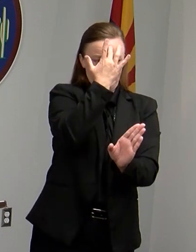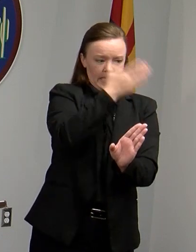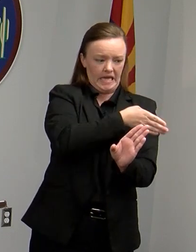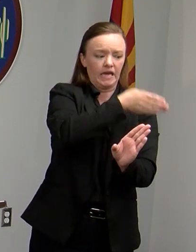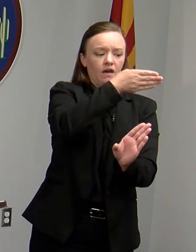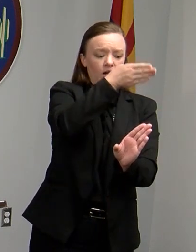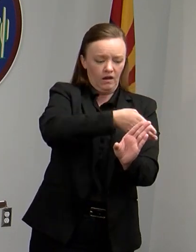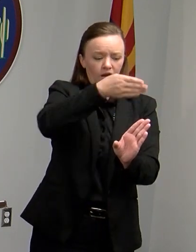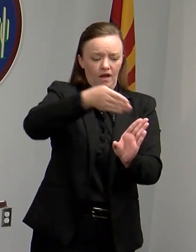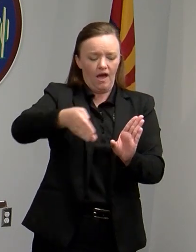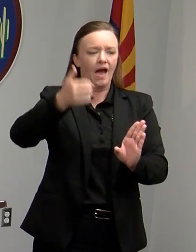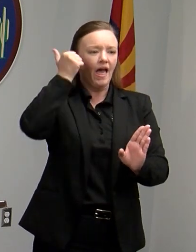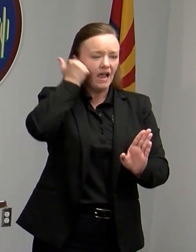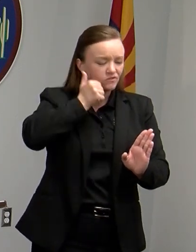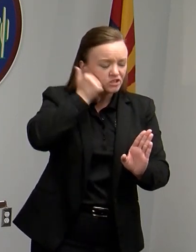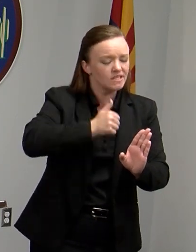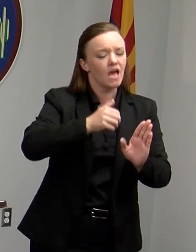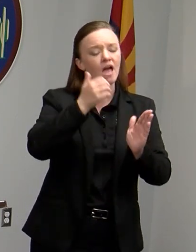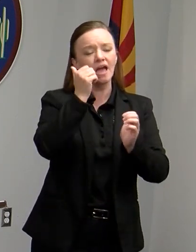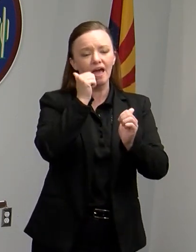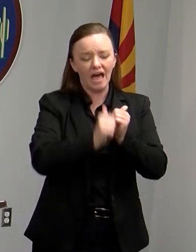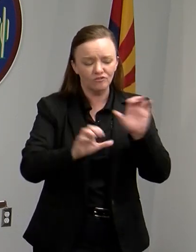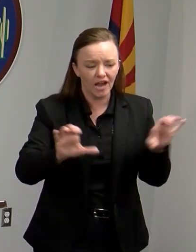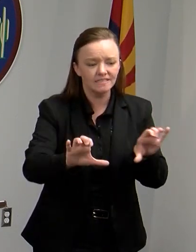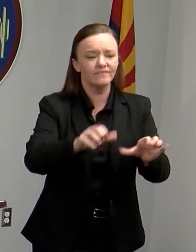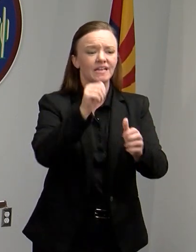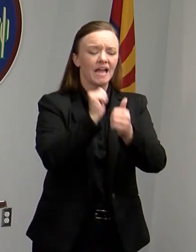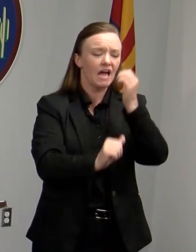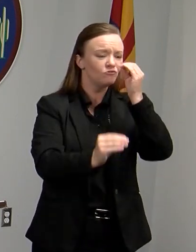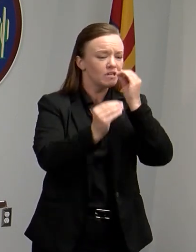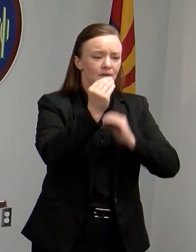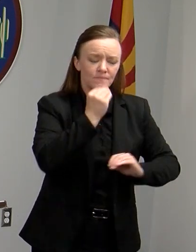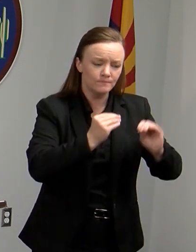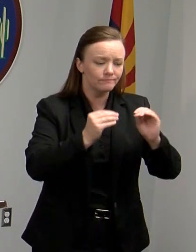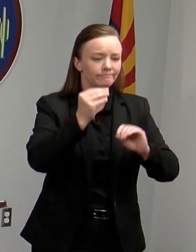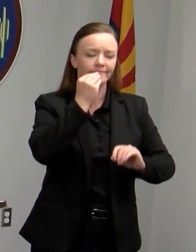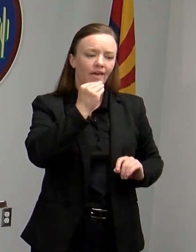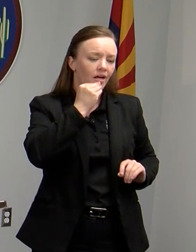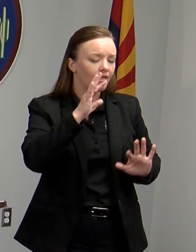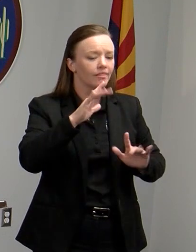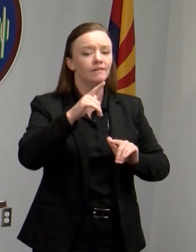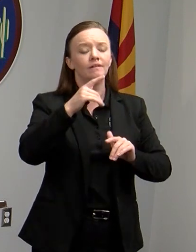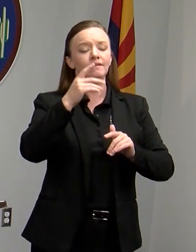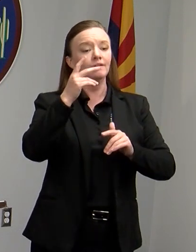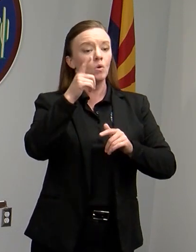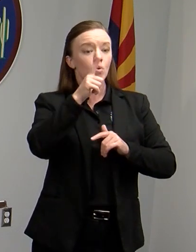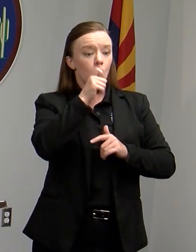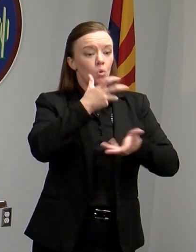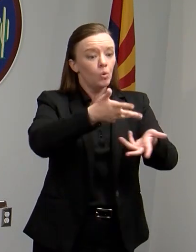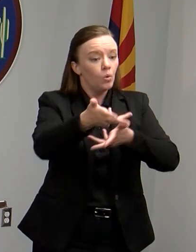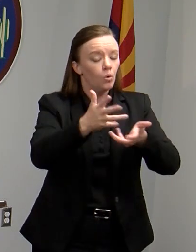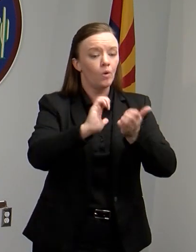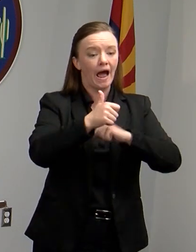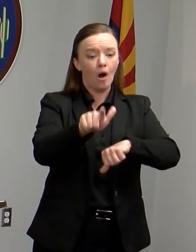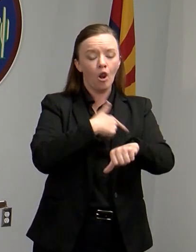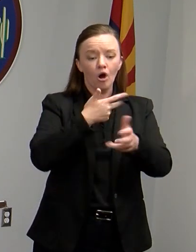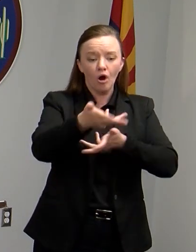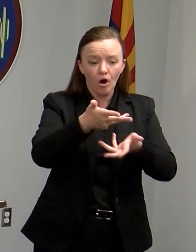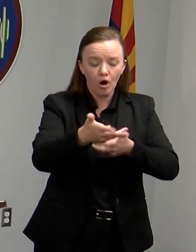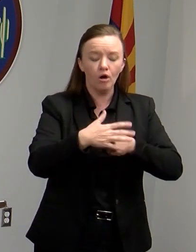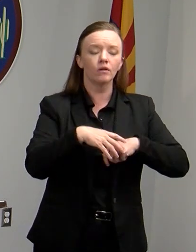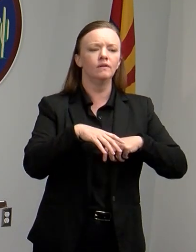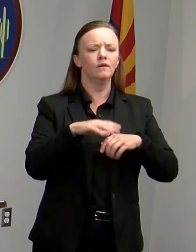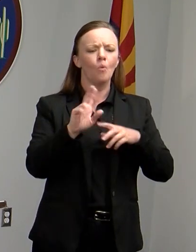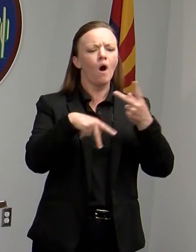every activity, every meal, and finds out who the person was involved in, how long they interacted with that person, what type